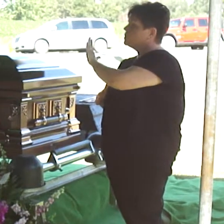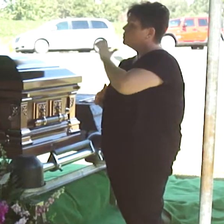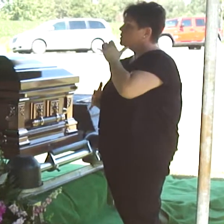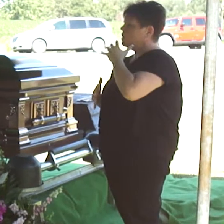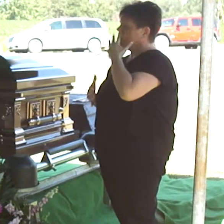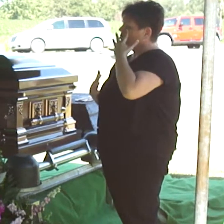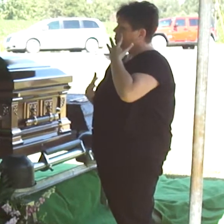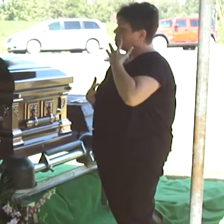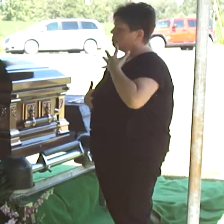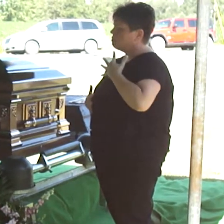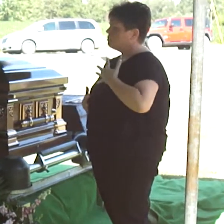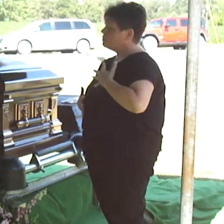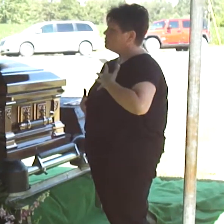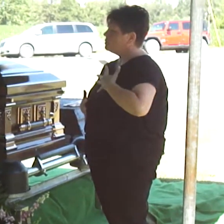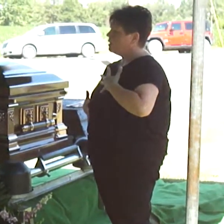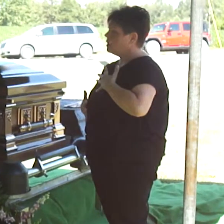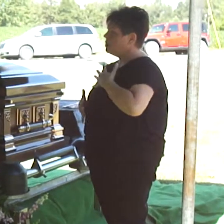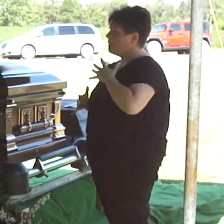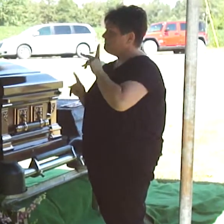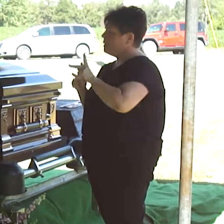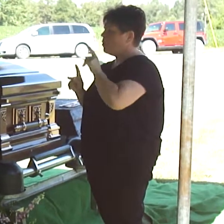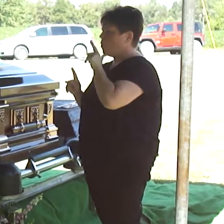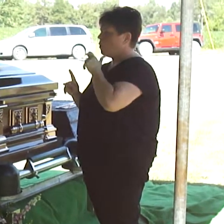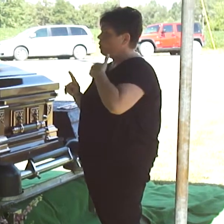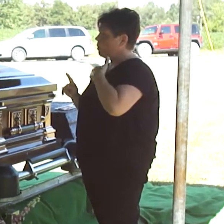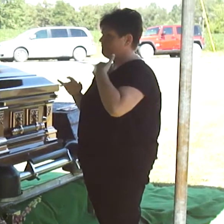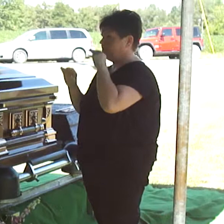to mourn as those that have no hope.